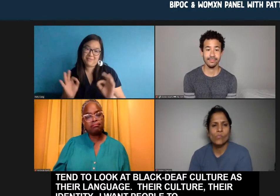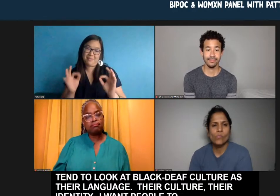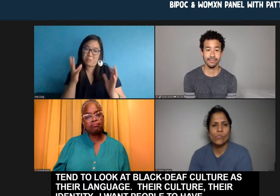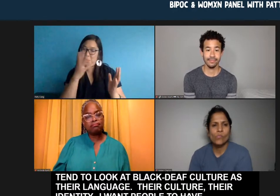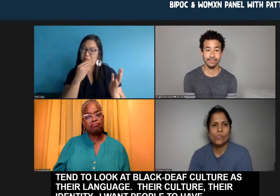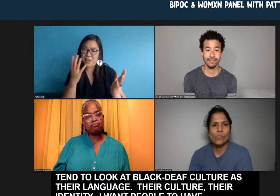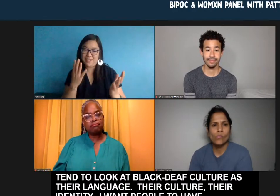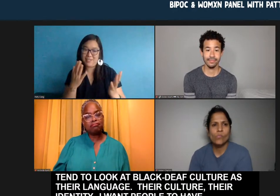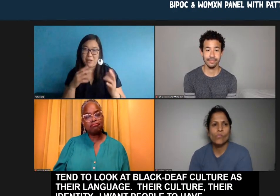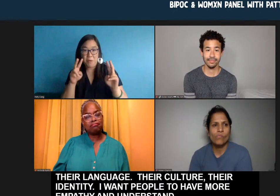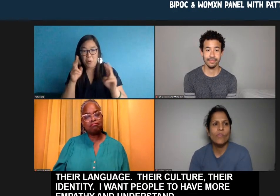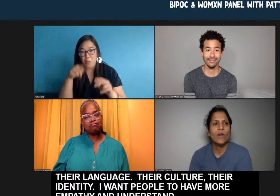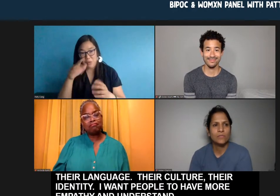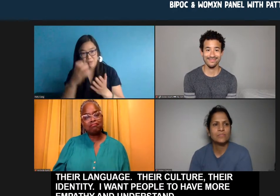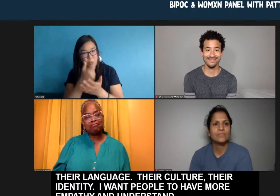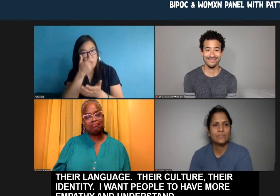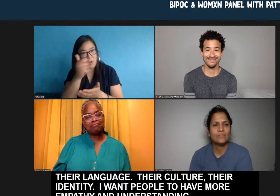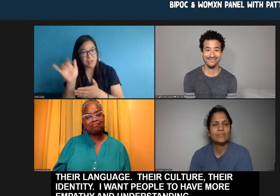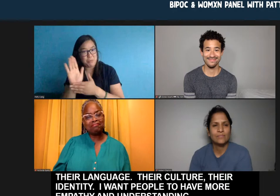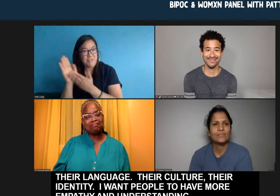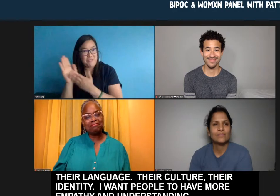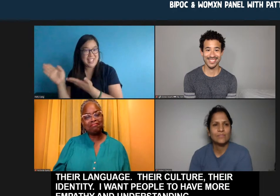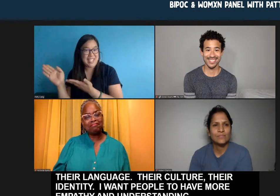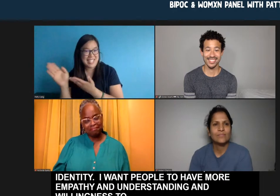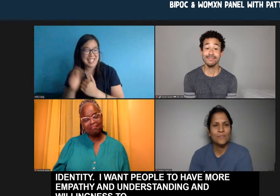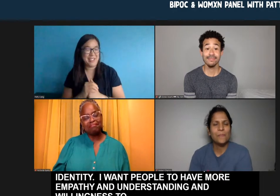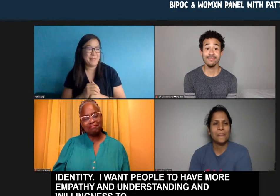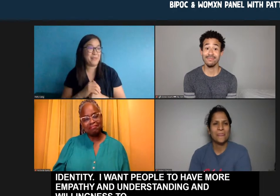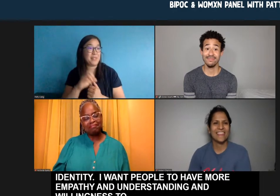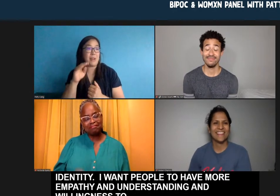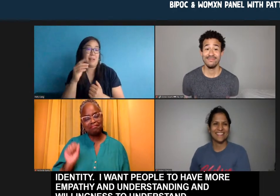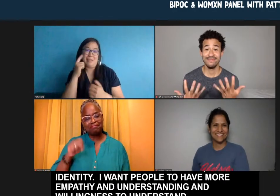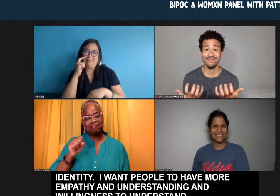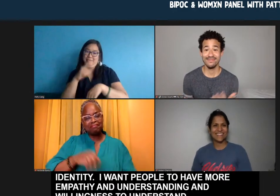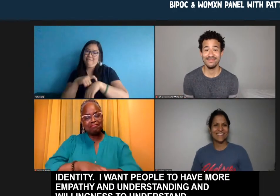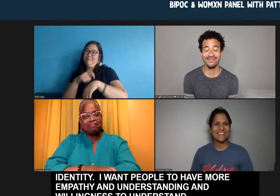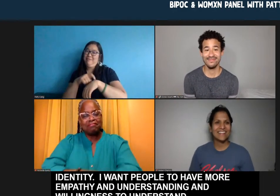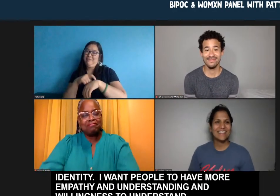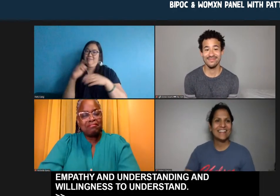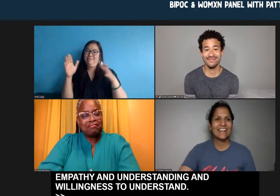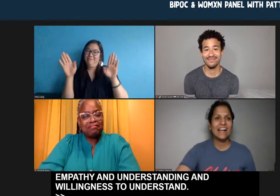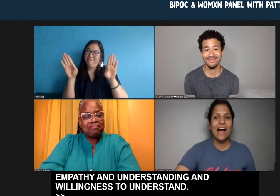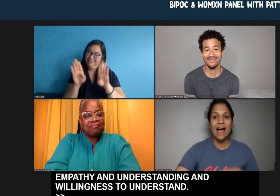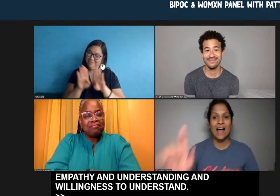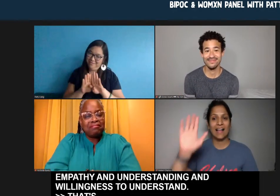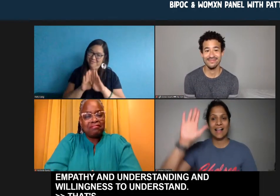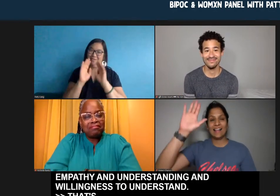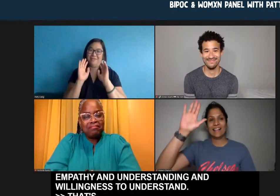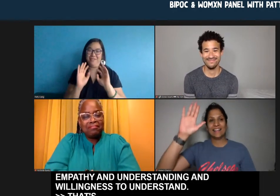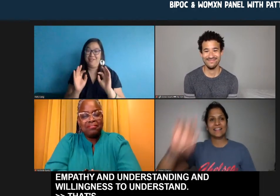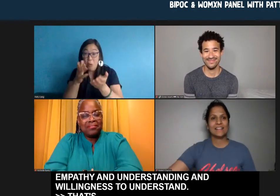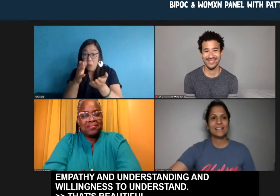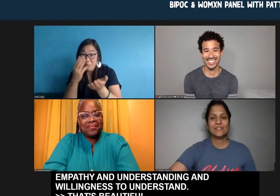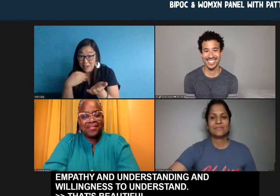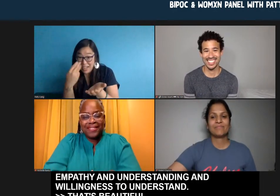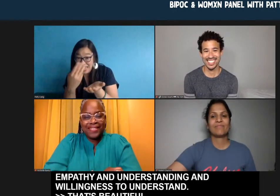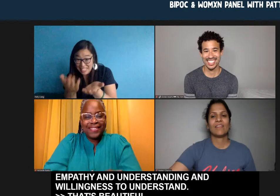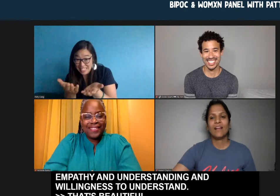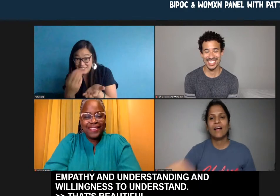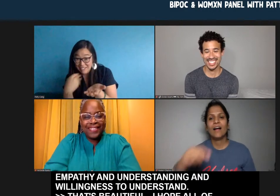more willingness to understand. That's beautiful. That's so beautiful. I hope all of you watch the movie, and I know we have time to close. Oh,